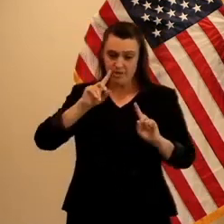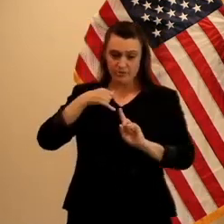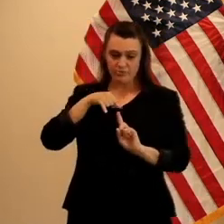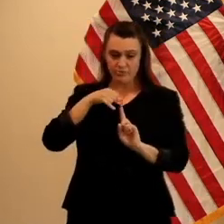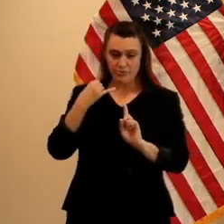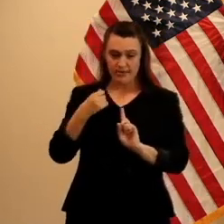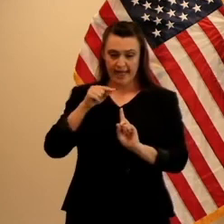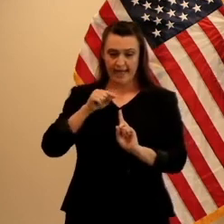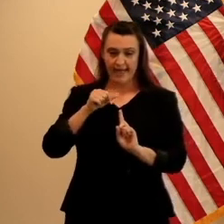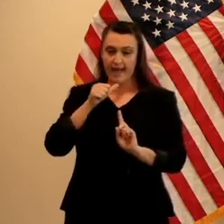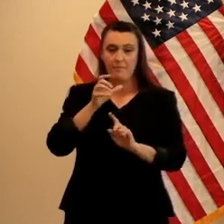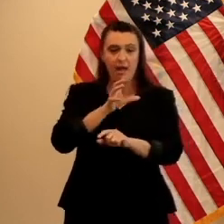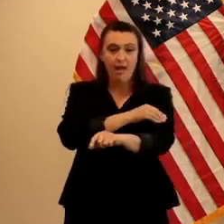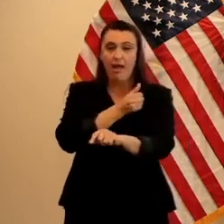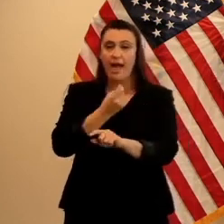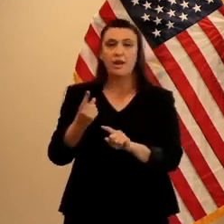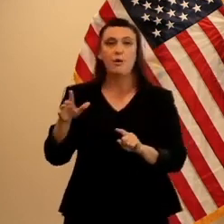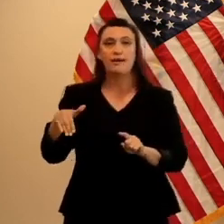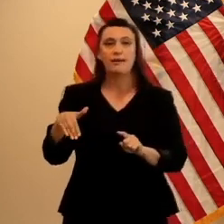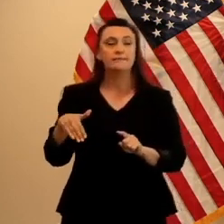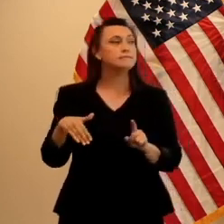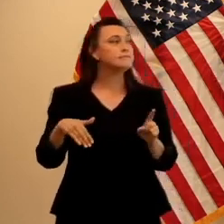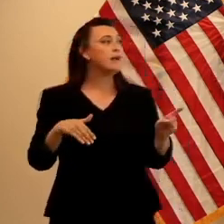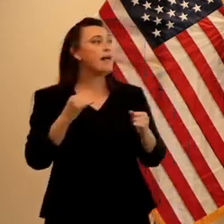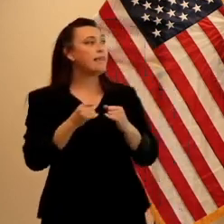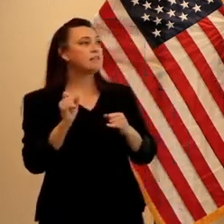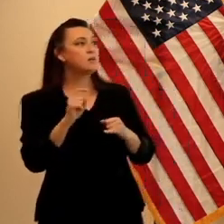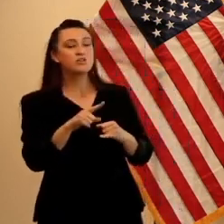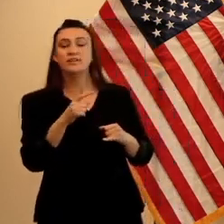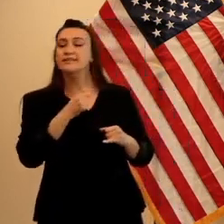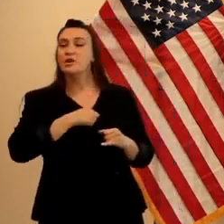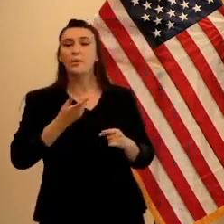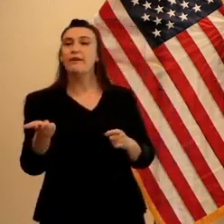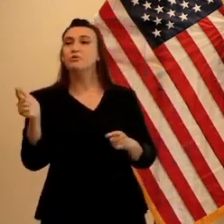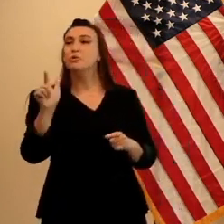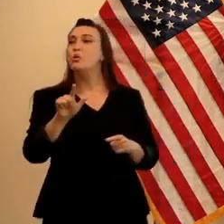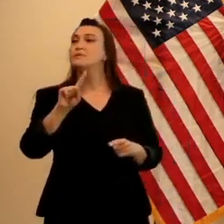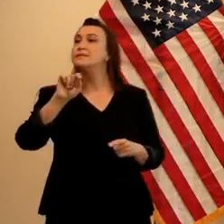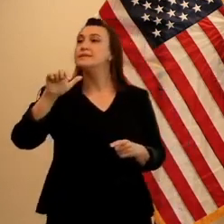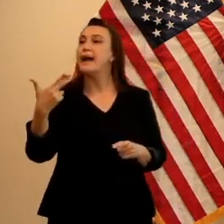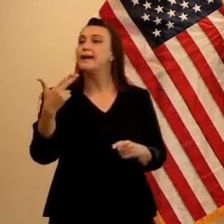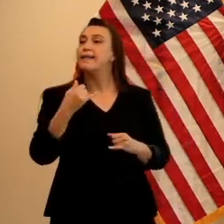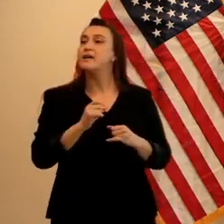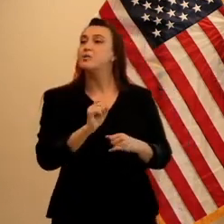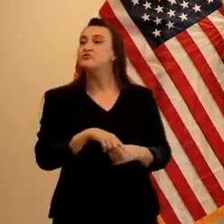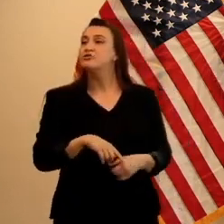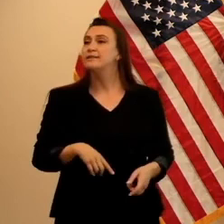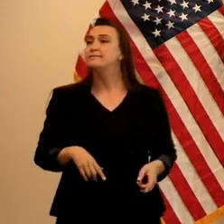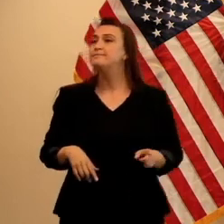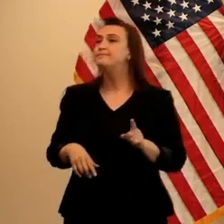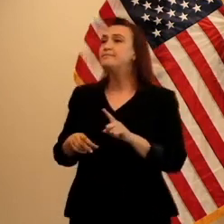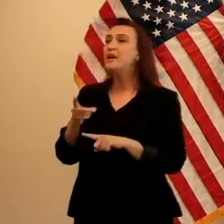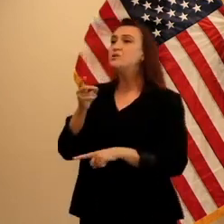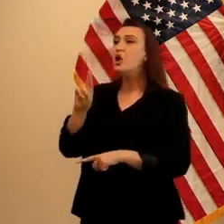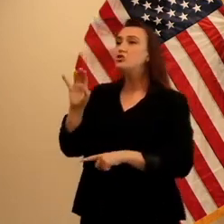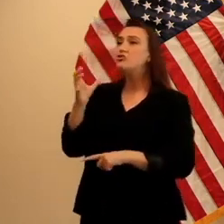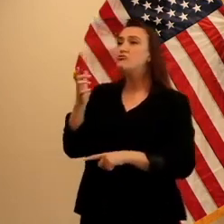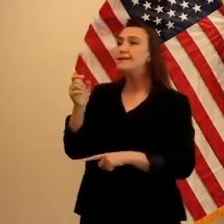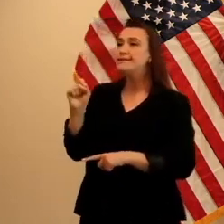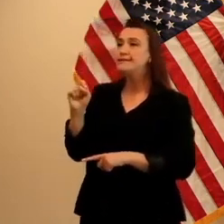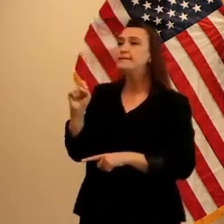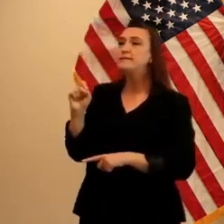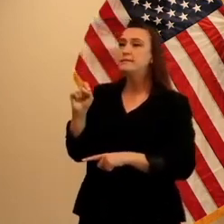disenfranchising anyone in Arizona. Governor, last question. I have time for one more minute. Sorry, I got to get Zach here. This is your last question. Yeah, Dr. Chris, I want to ask you real quick, because you mentioned you're going to release the